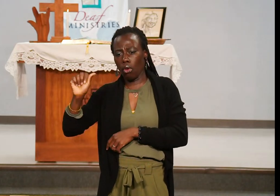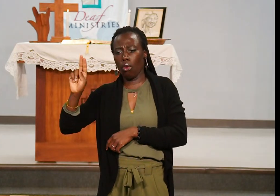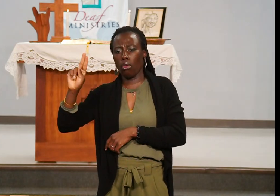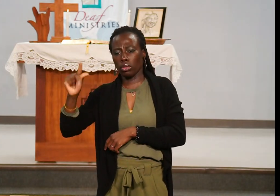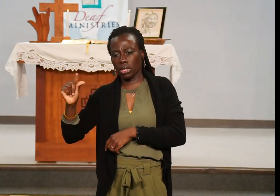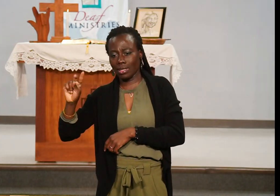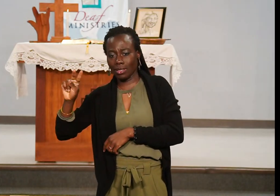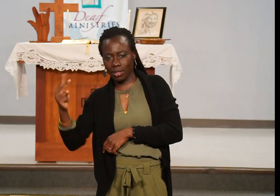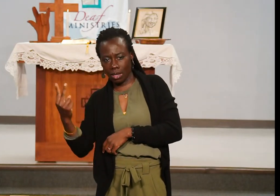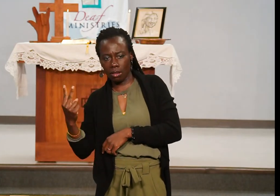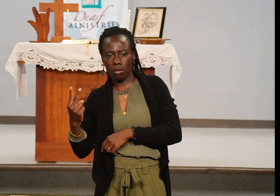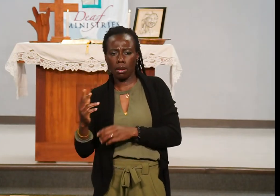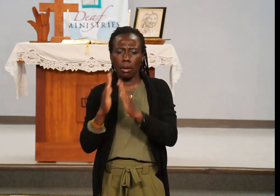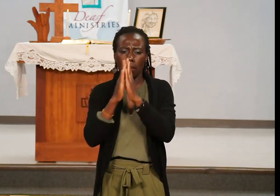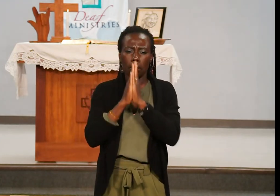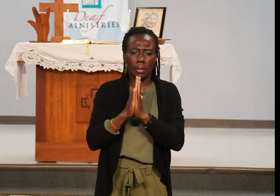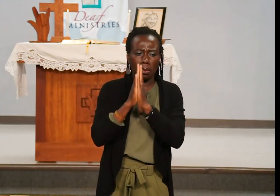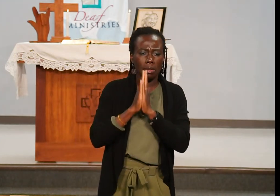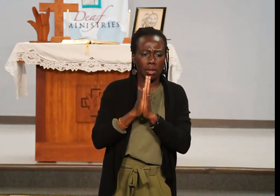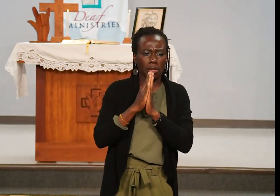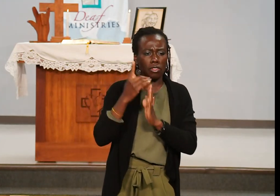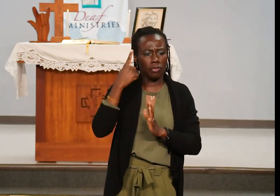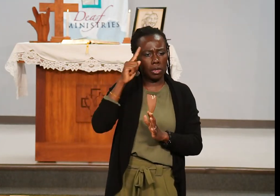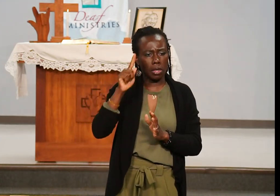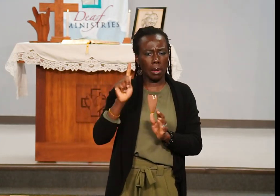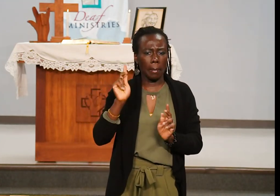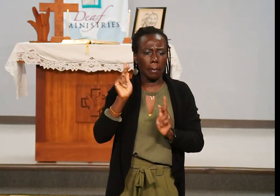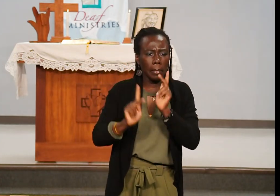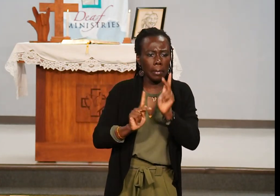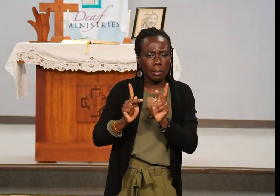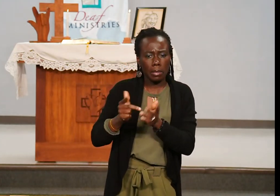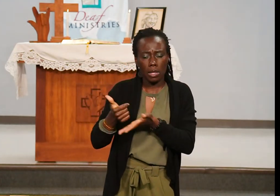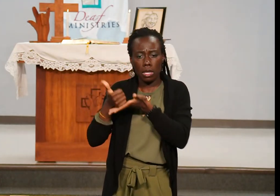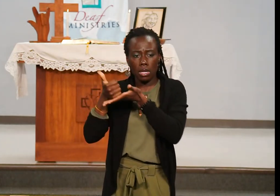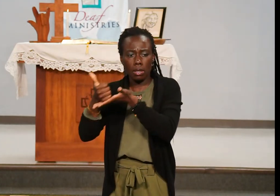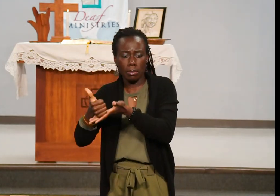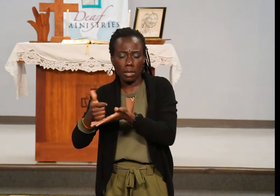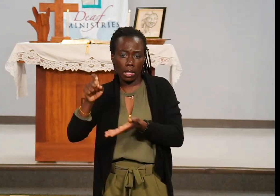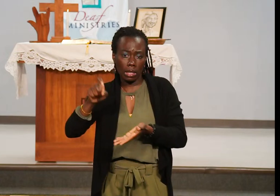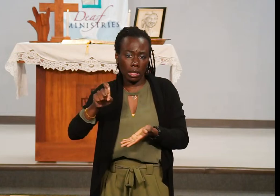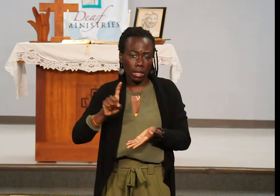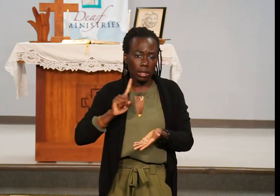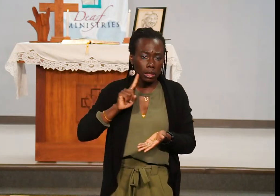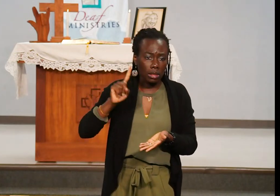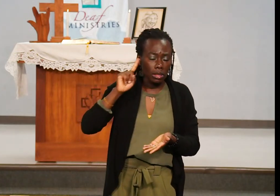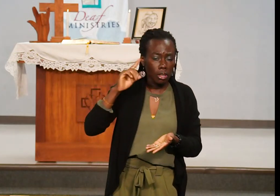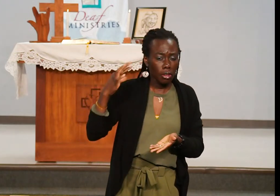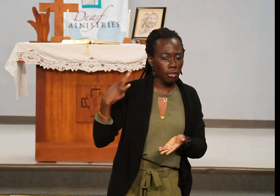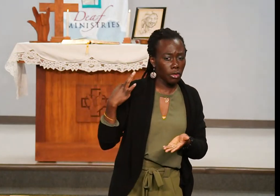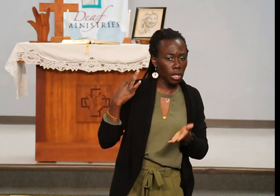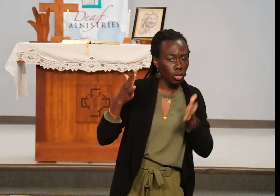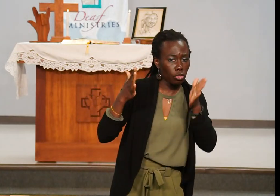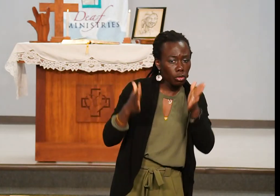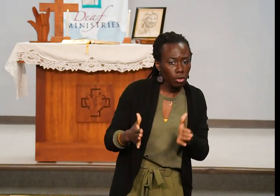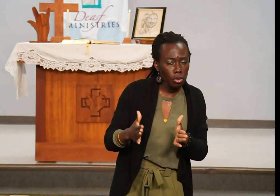Walnut Hill Church on July 30th through August 2nd. We want to pray for those who